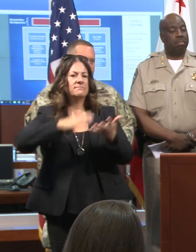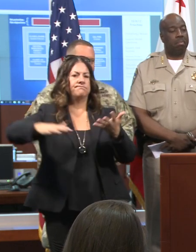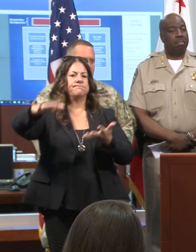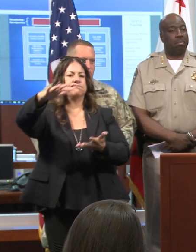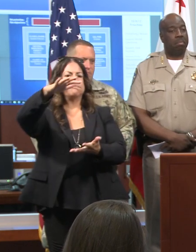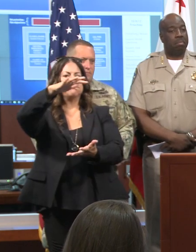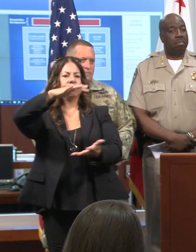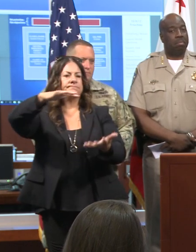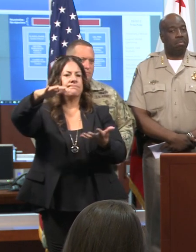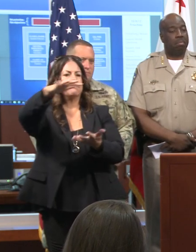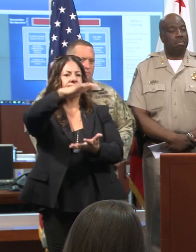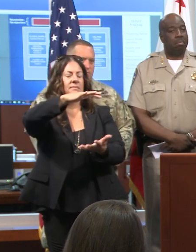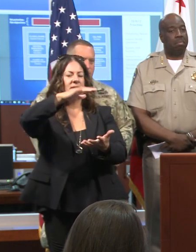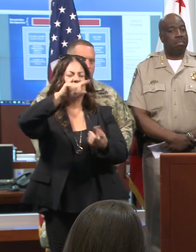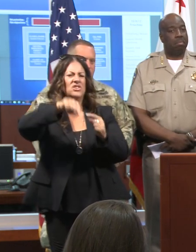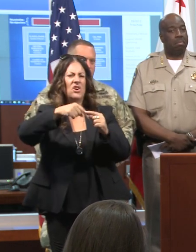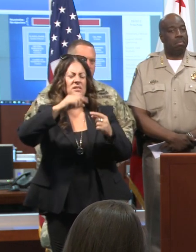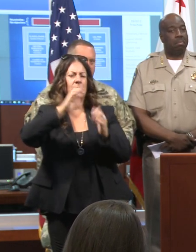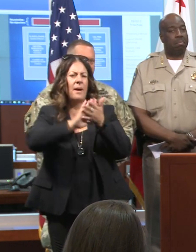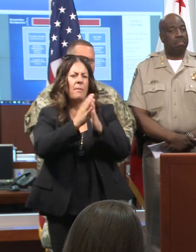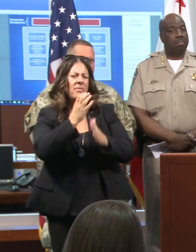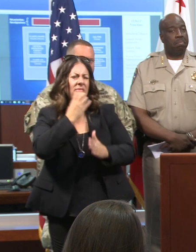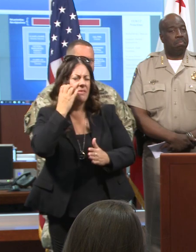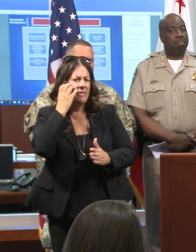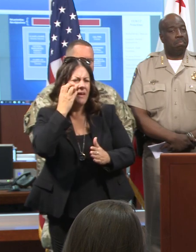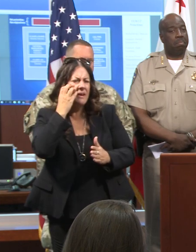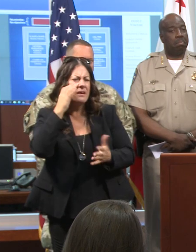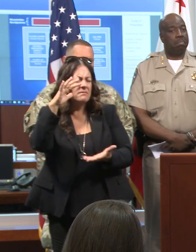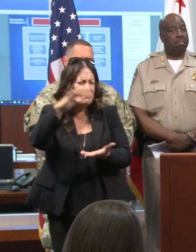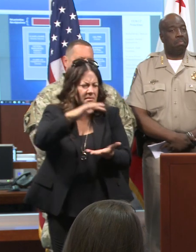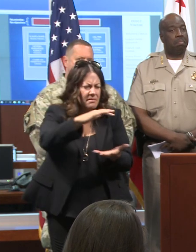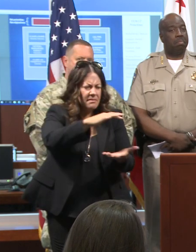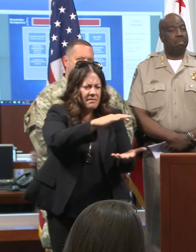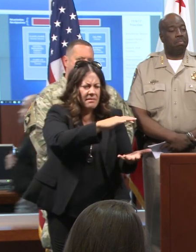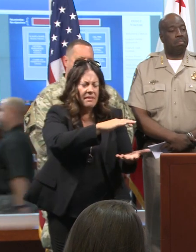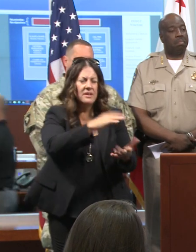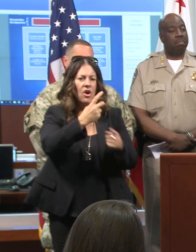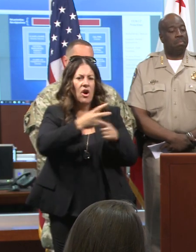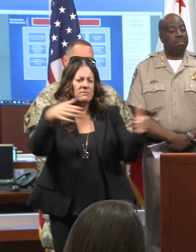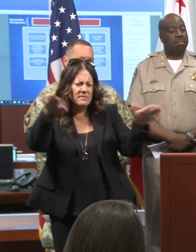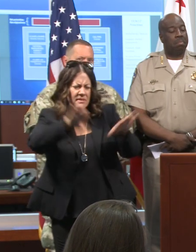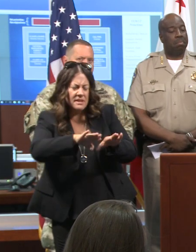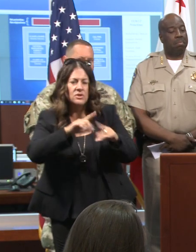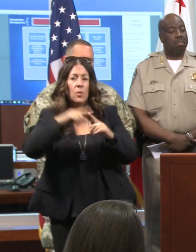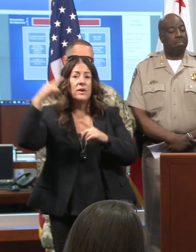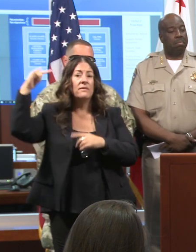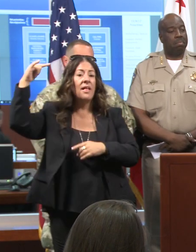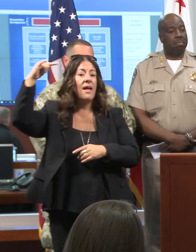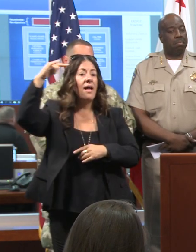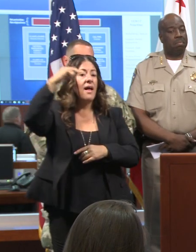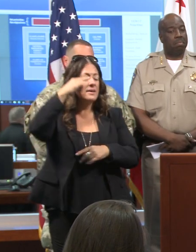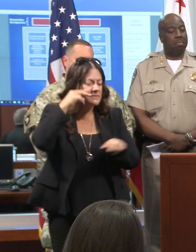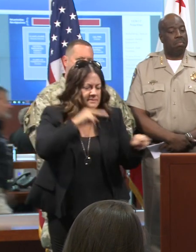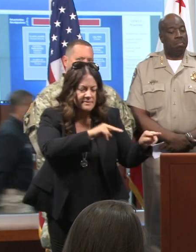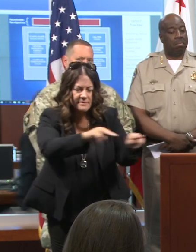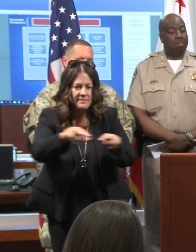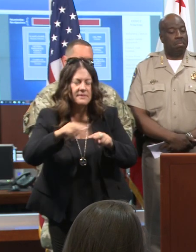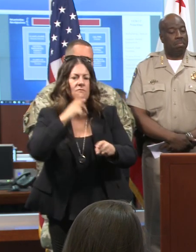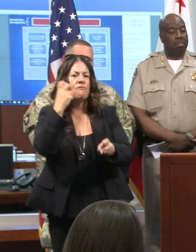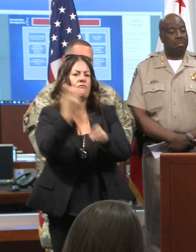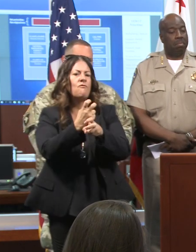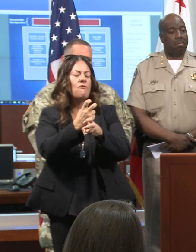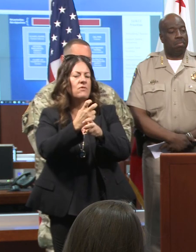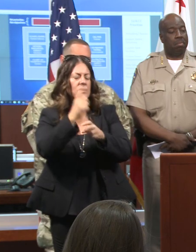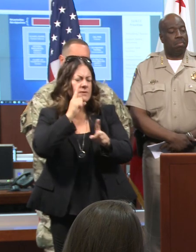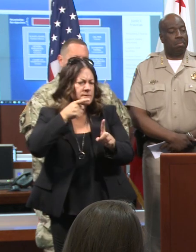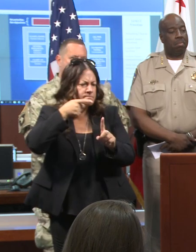in the valleys, and it makes it very difficult for some of the aviation assets to clearly see targets and be able to operate. So we're working around that and through that,